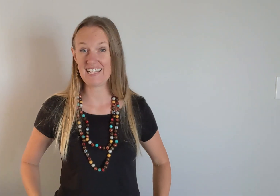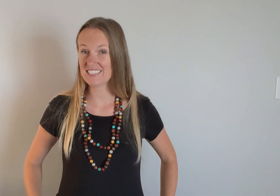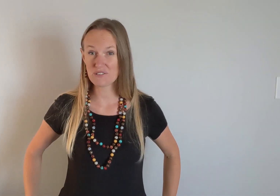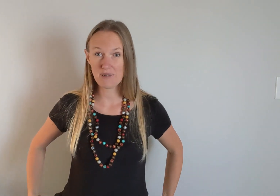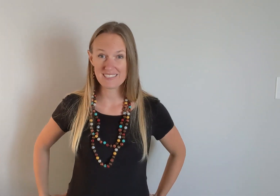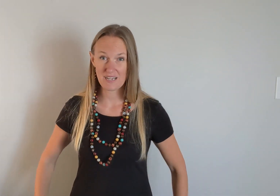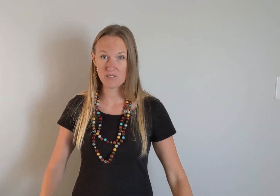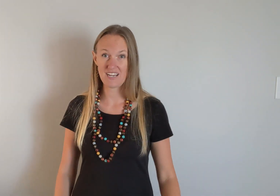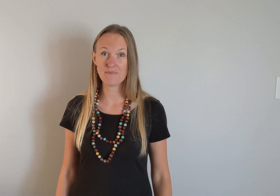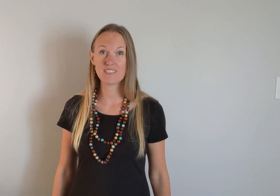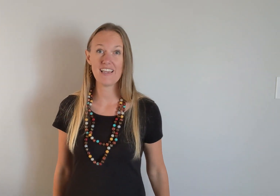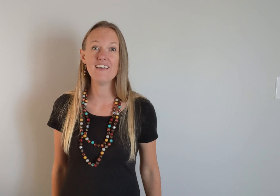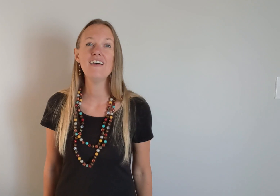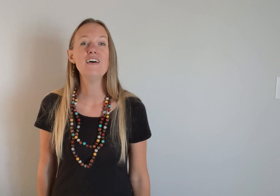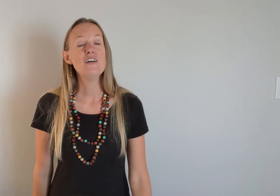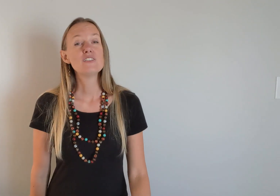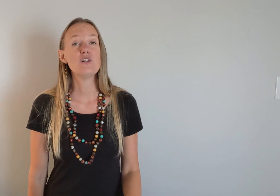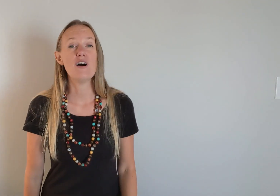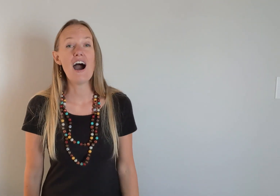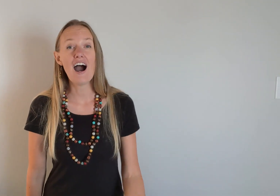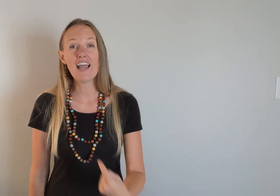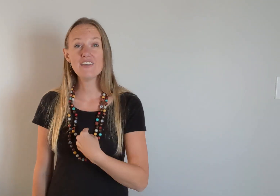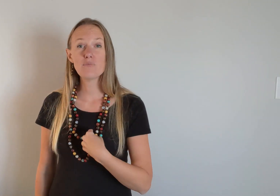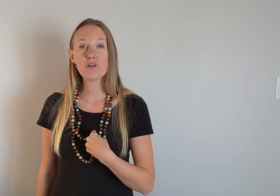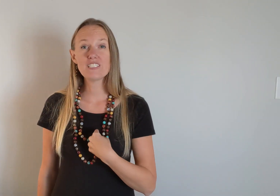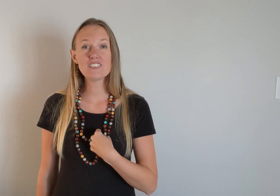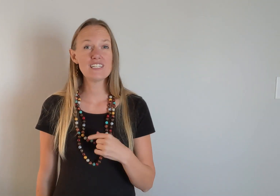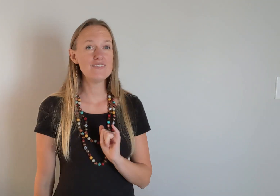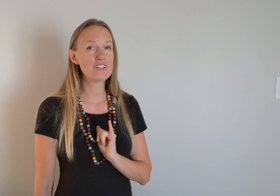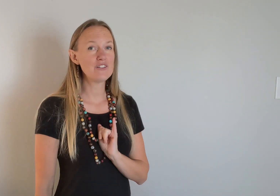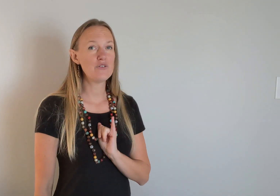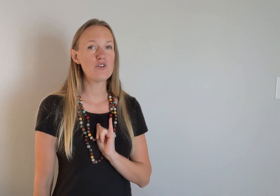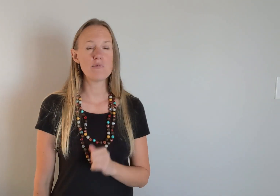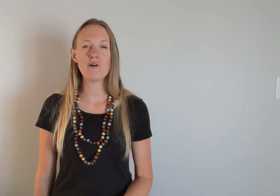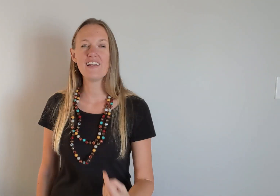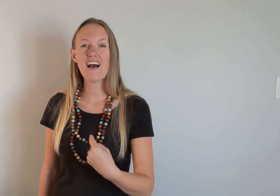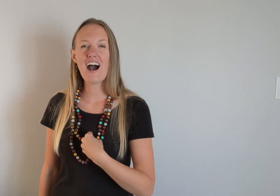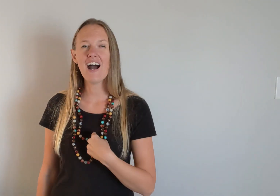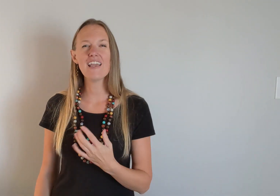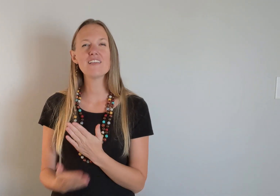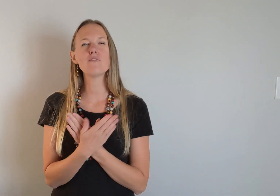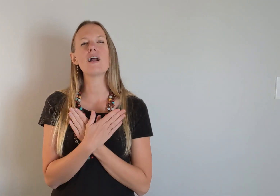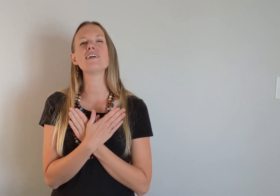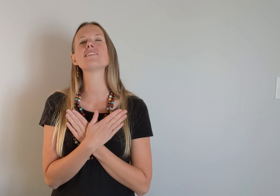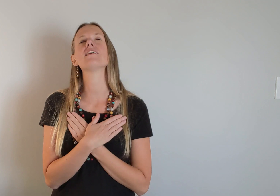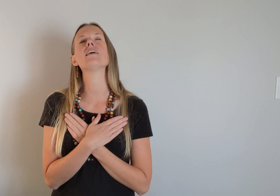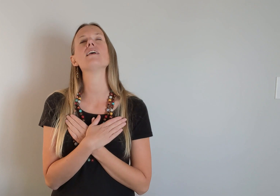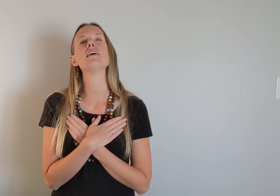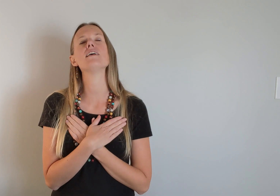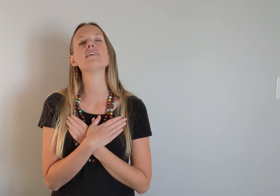that just repeats a couple times, okay? So you point to yourself, or you can do a formal one. And then rest. You